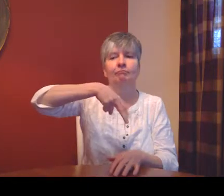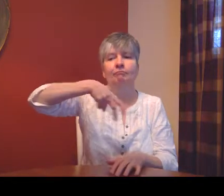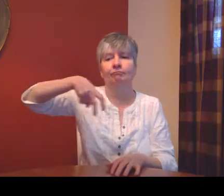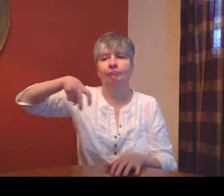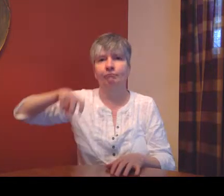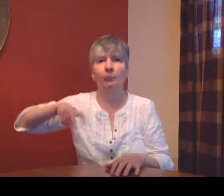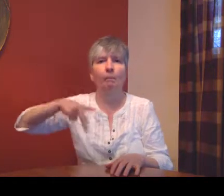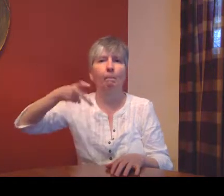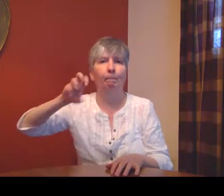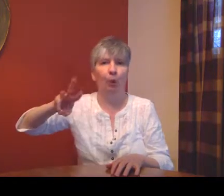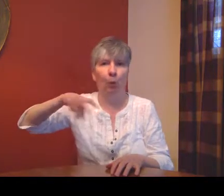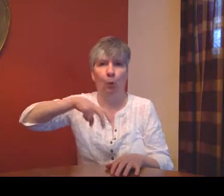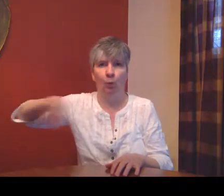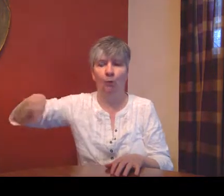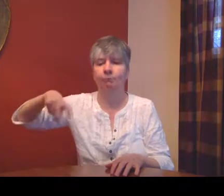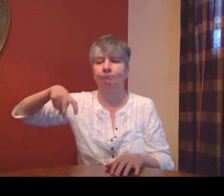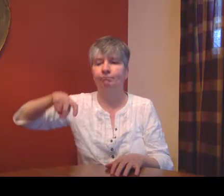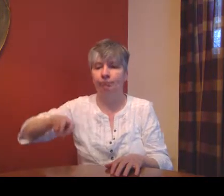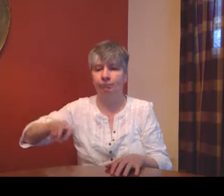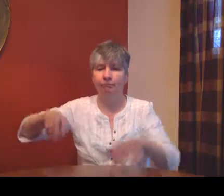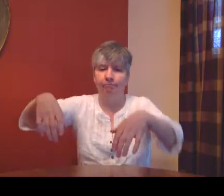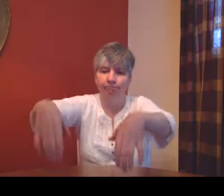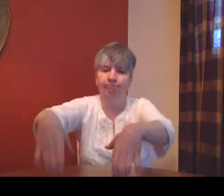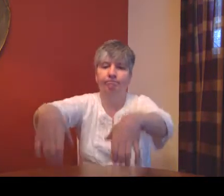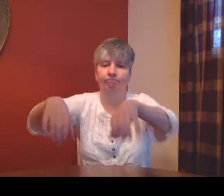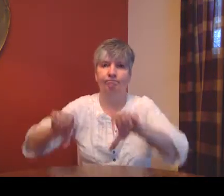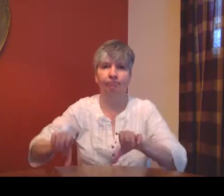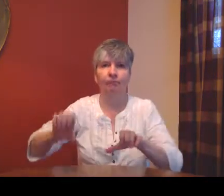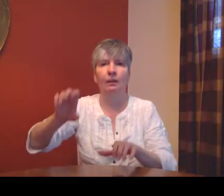Went into a pew, pulled the kneeler down,